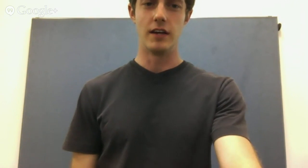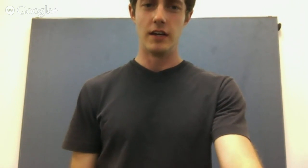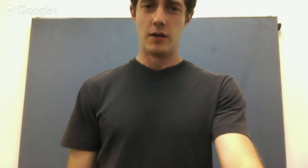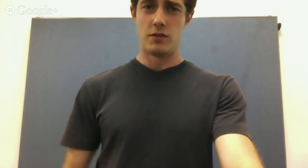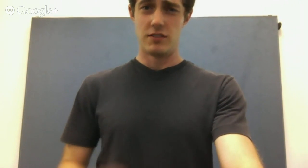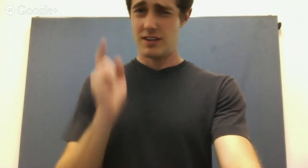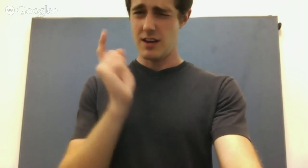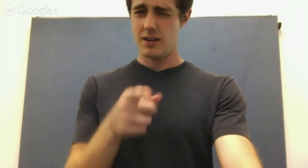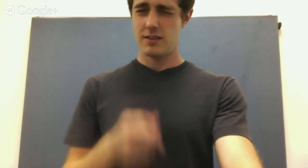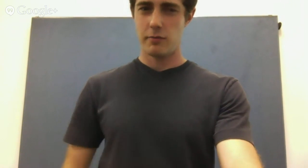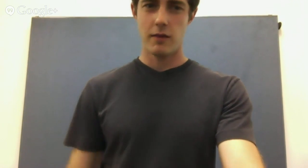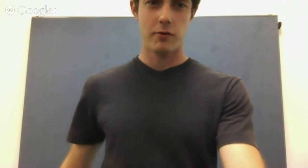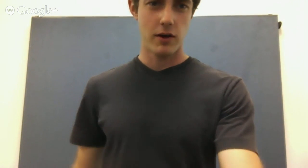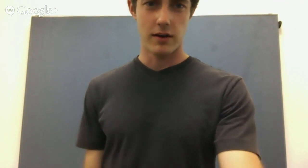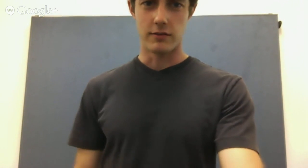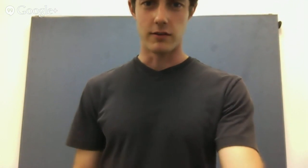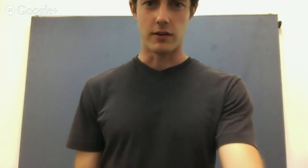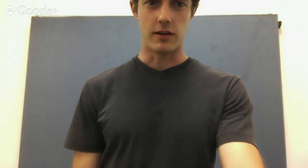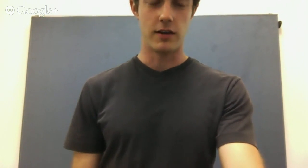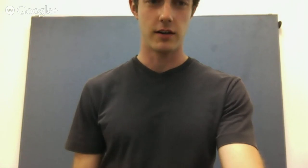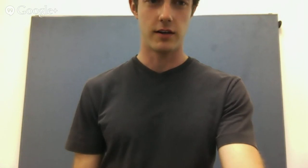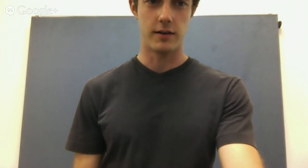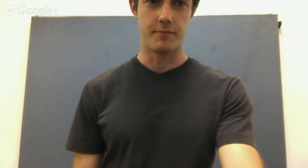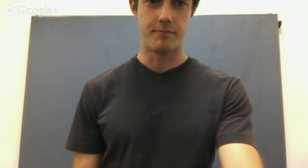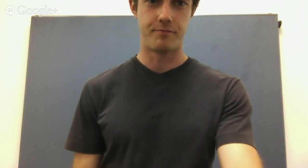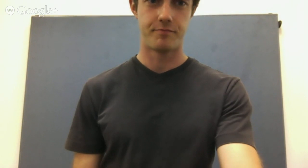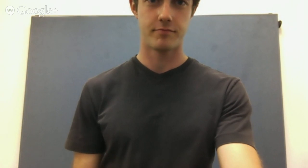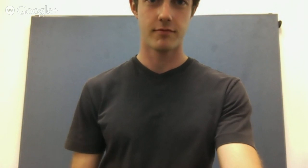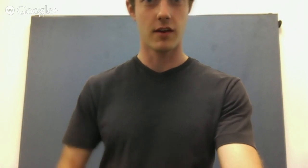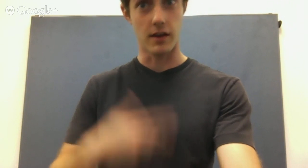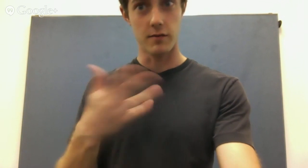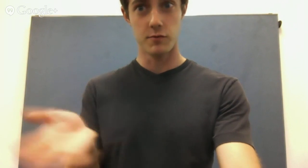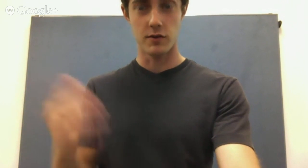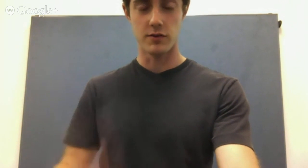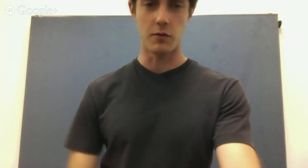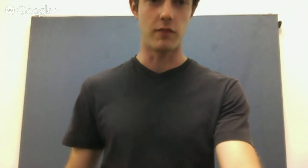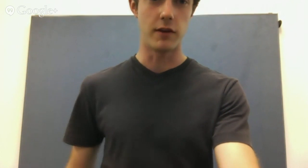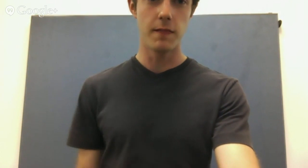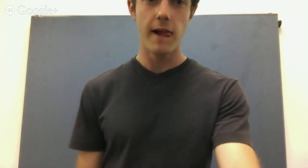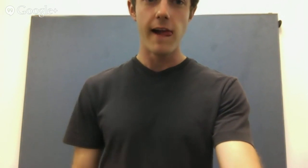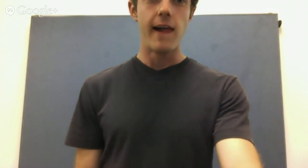which is not a terribly epic way to end the song. Okay, so there's another one done.